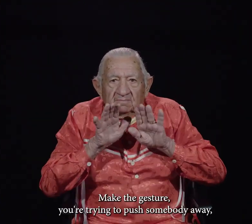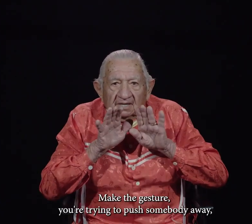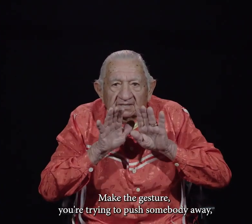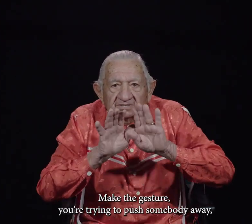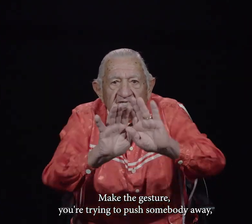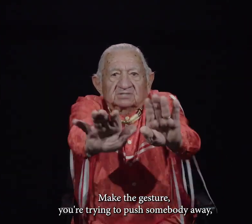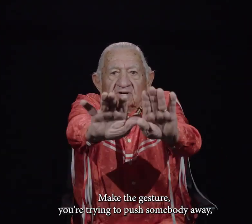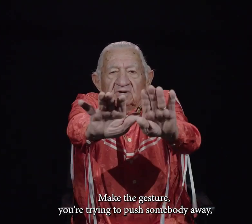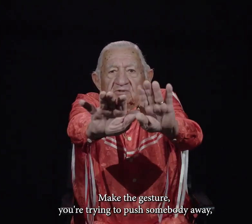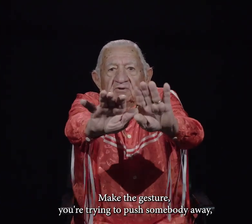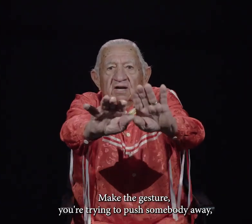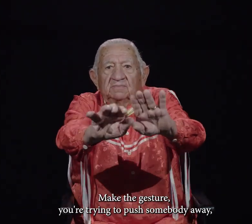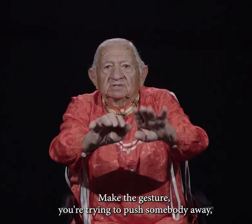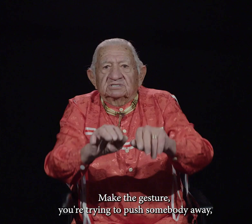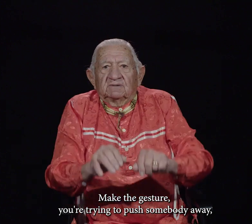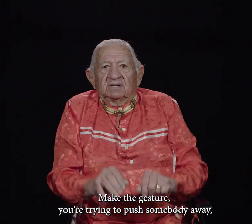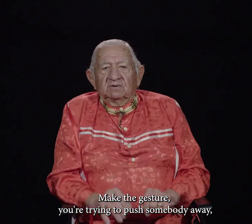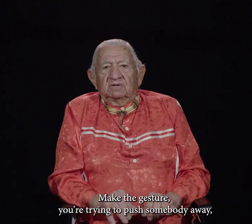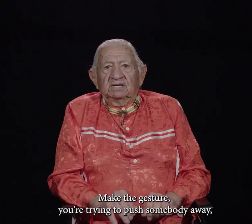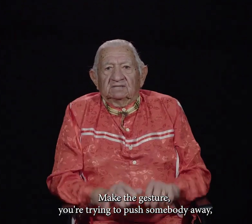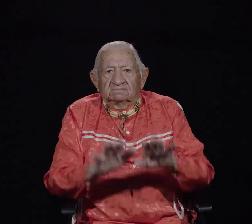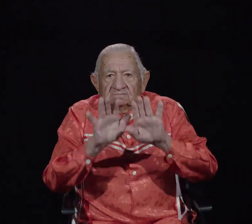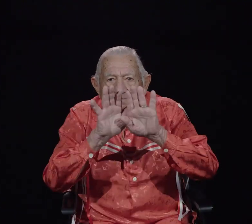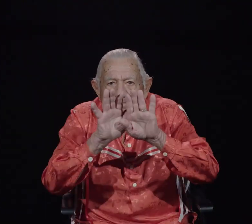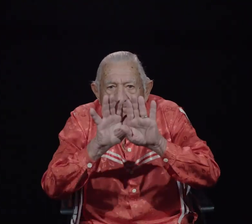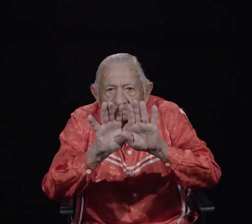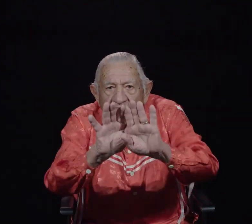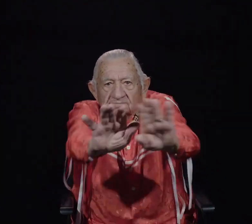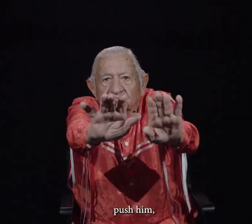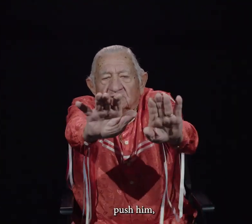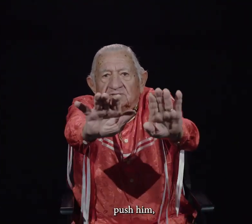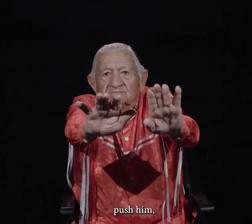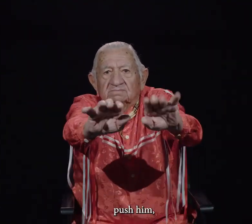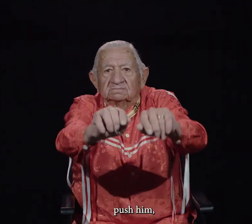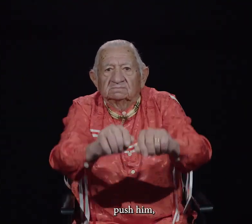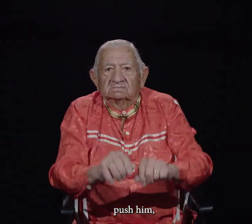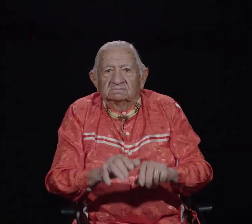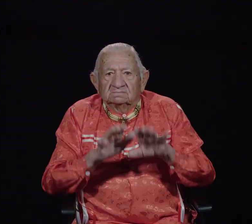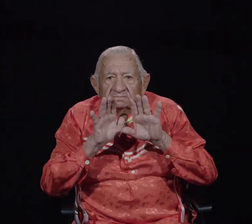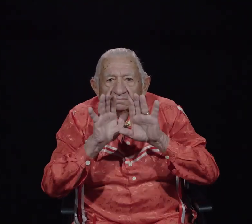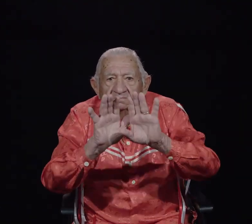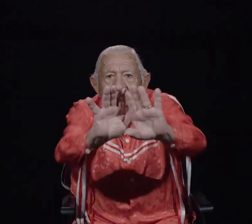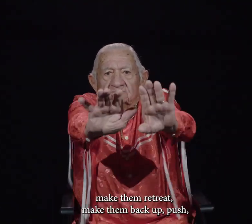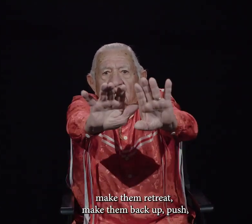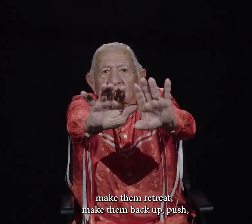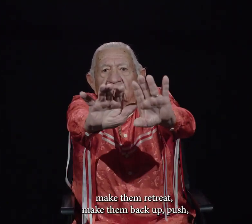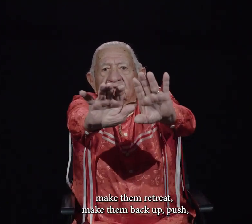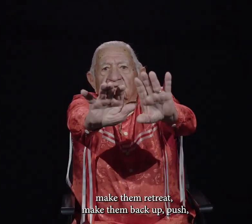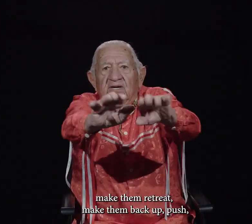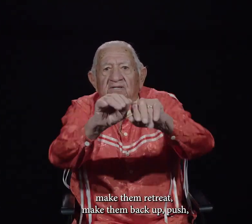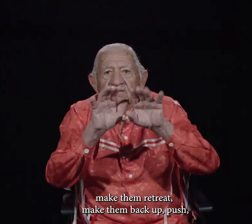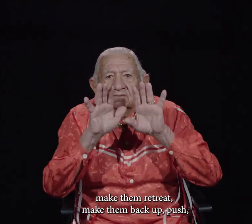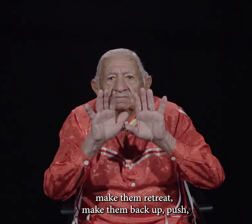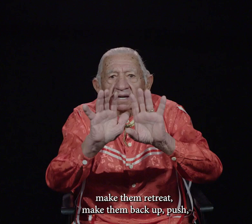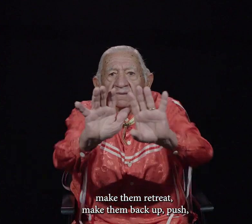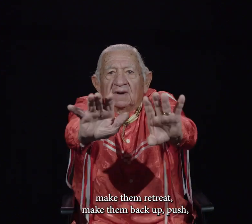make the gesture. You're trying to push somebody away. Push them. Make them retreat. Make them back